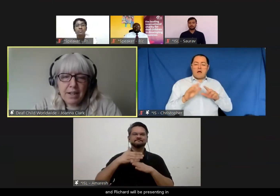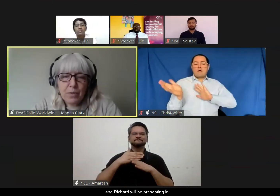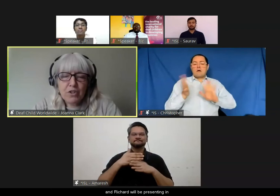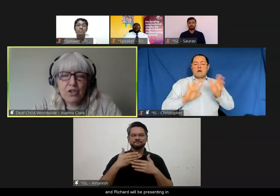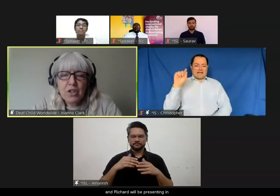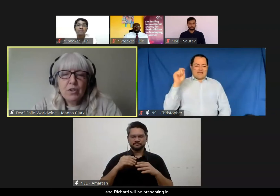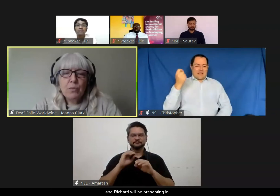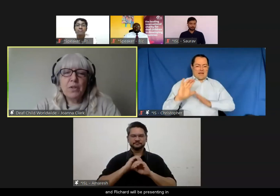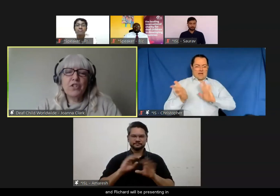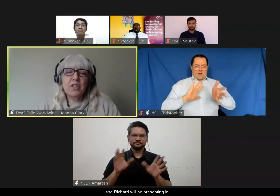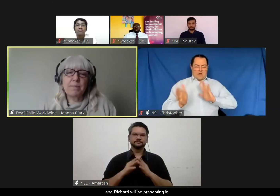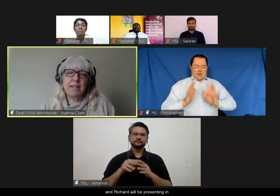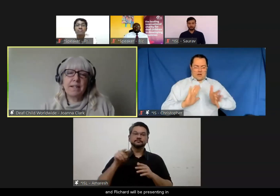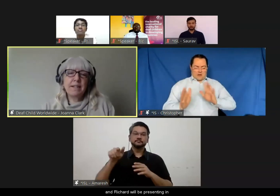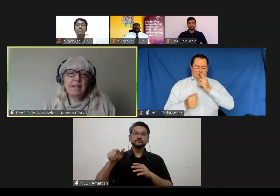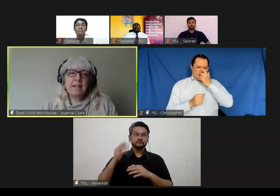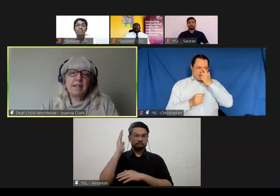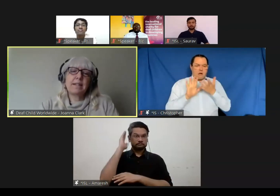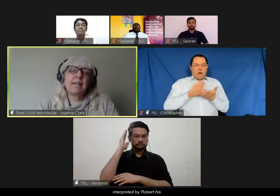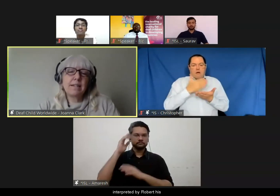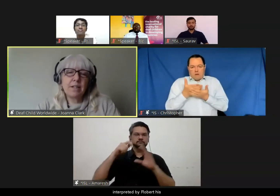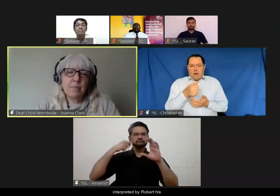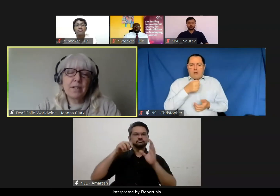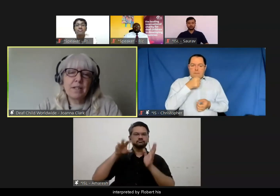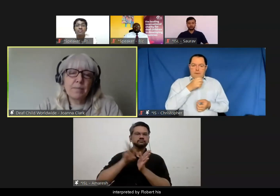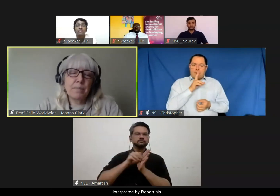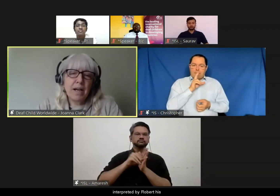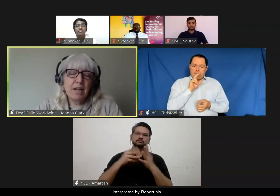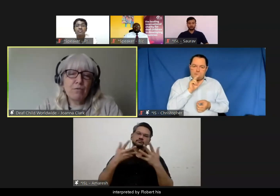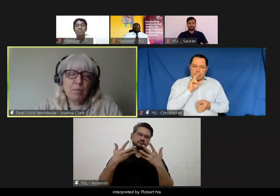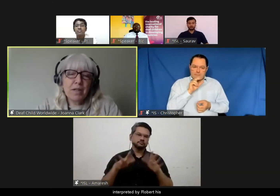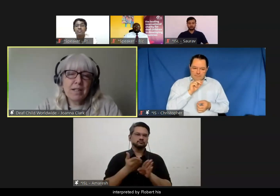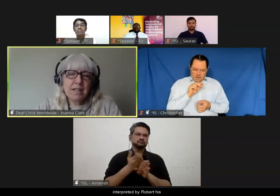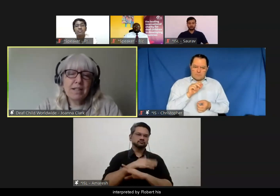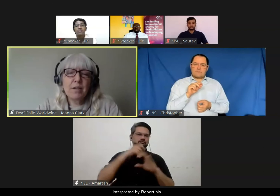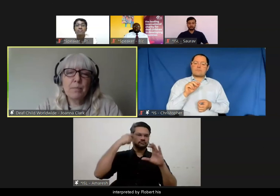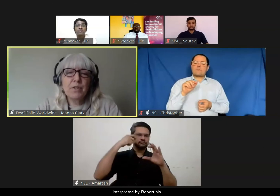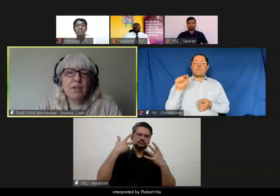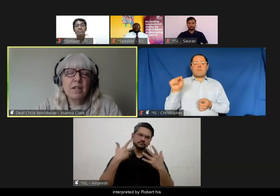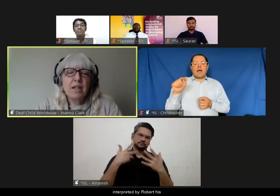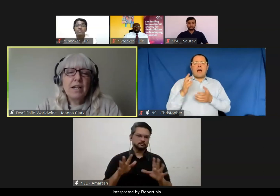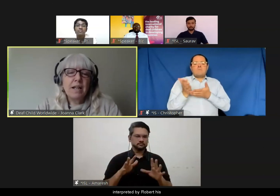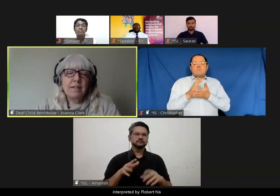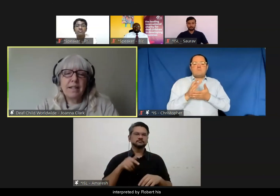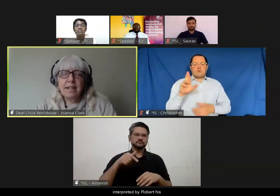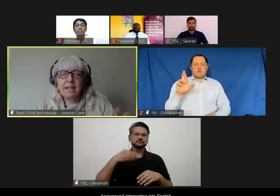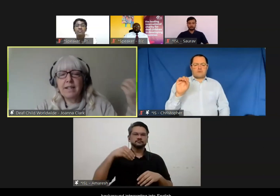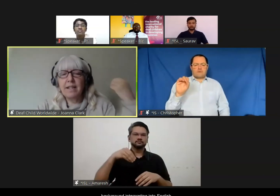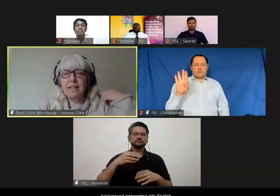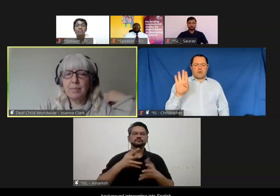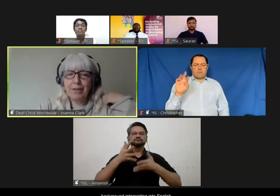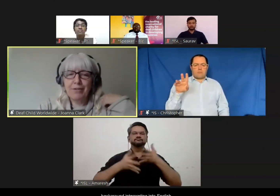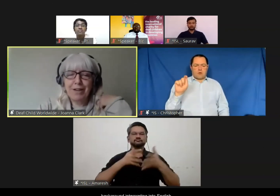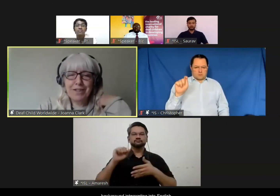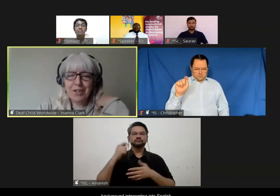Sign Language, which is being interpreted by Robert, his interpreter, and he is